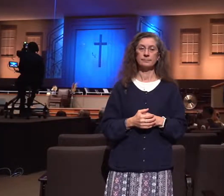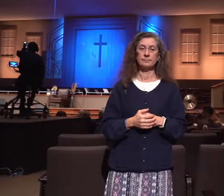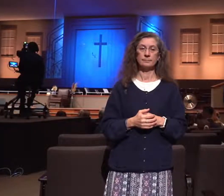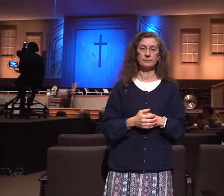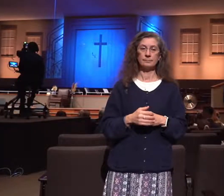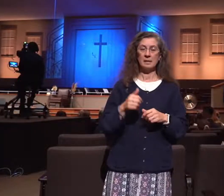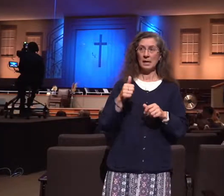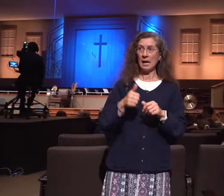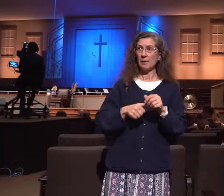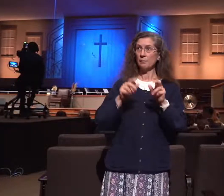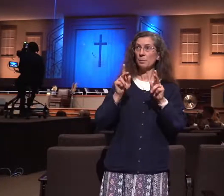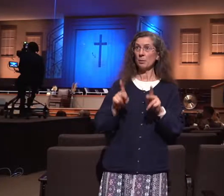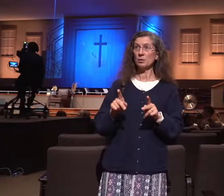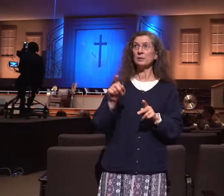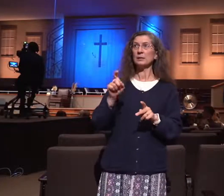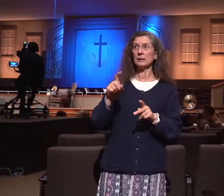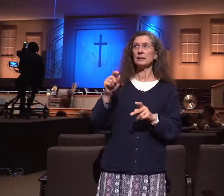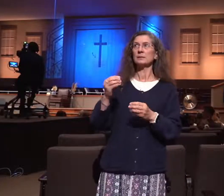to tithe.